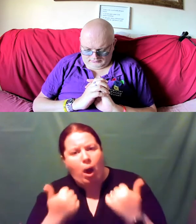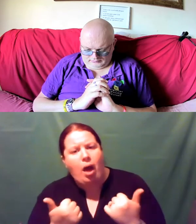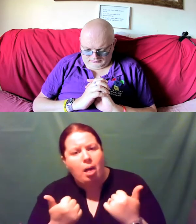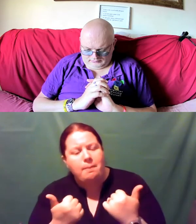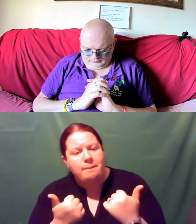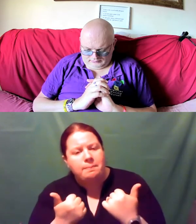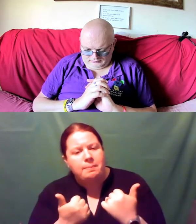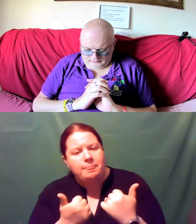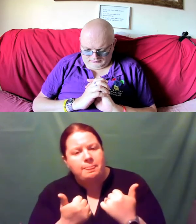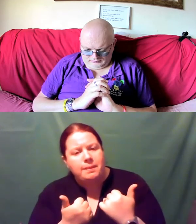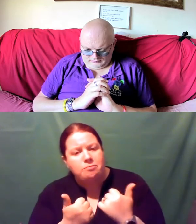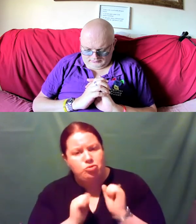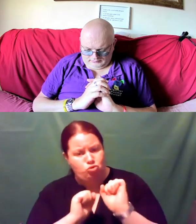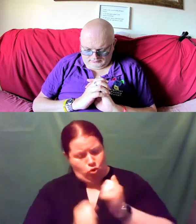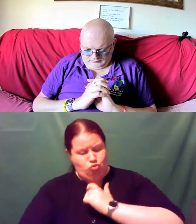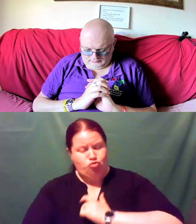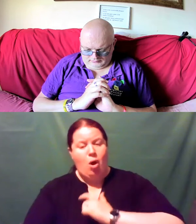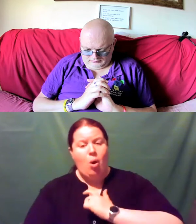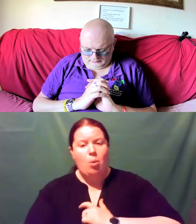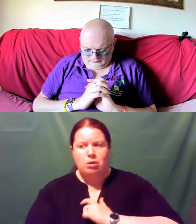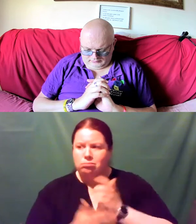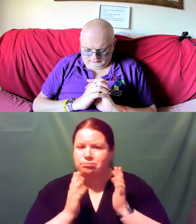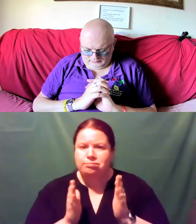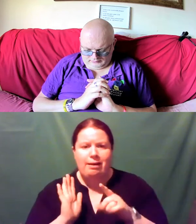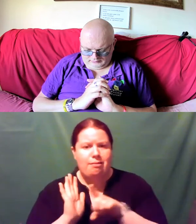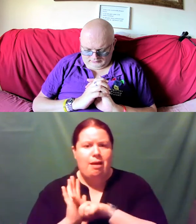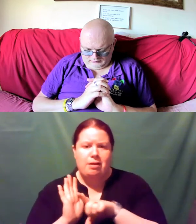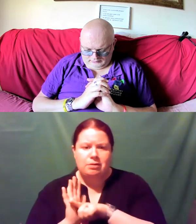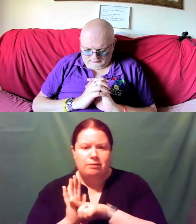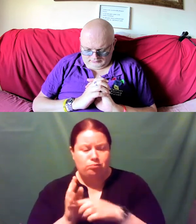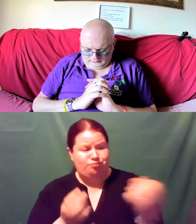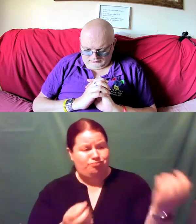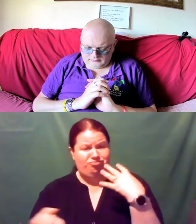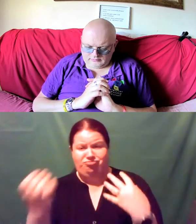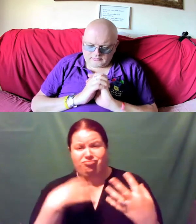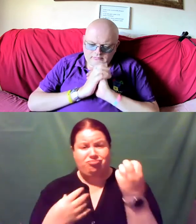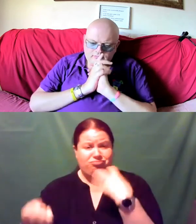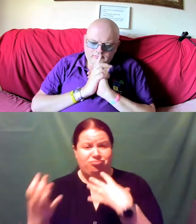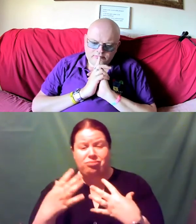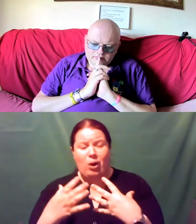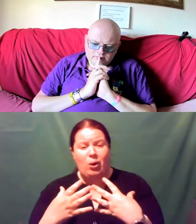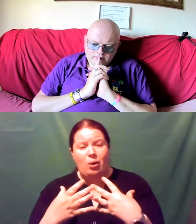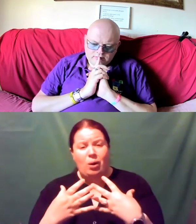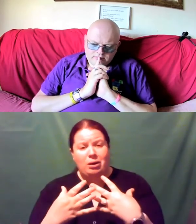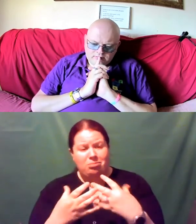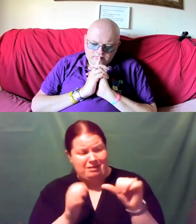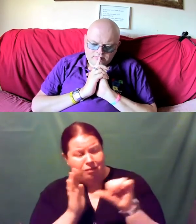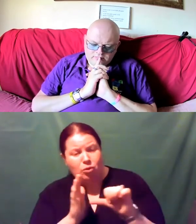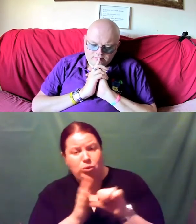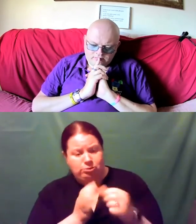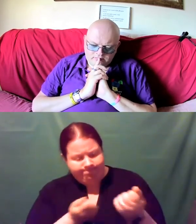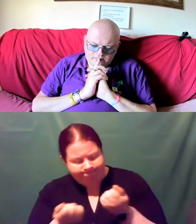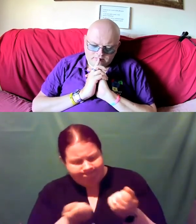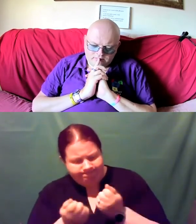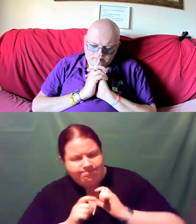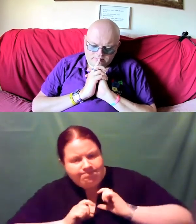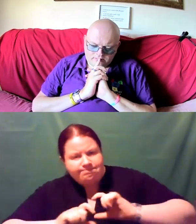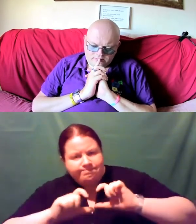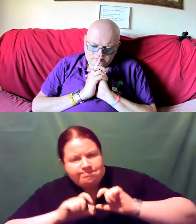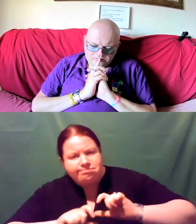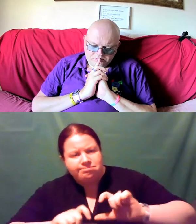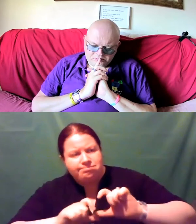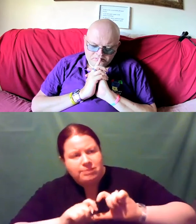in your role, you know, there's negativity being thrown at you a lot that could actually drag you down. How do you make sure you keep kind